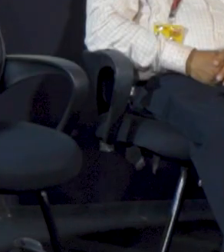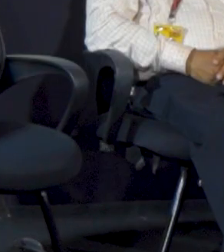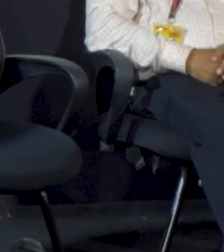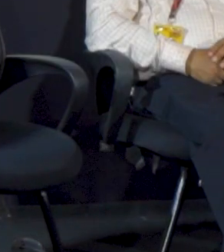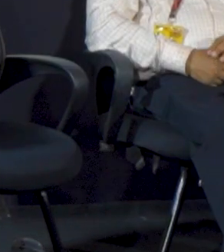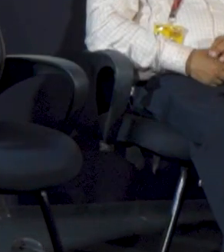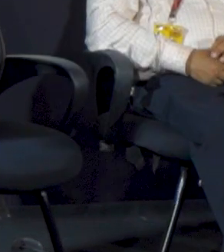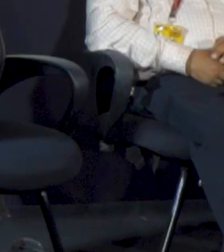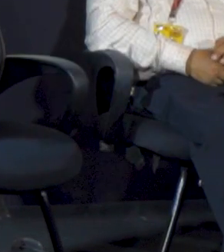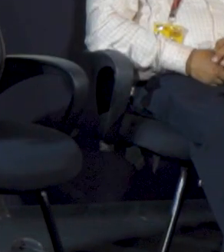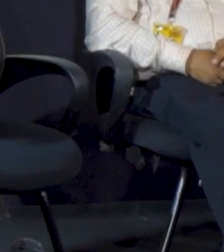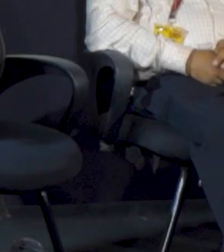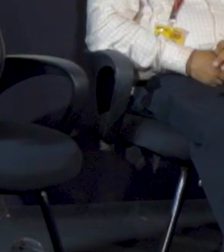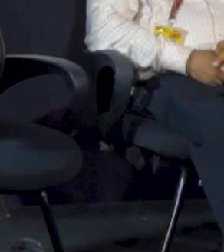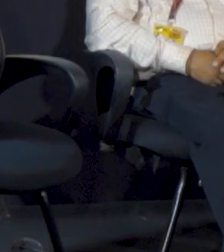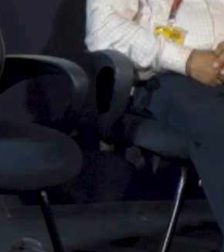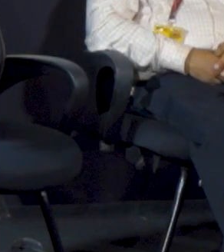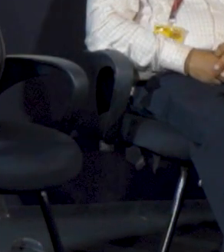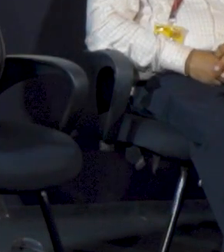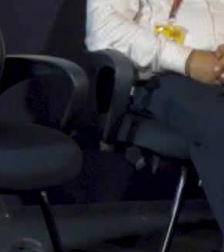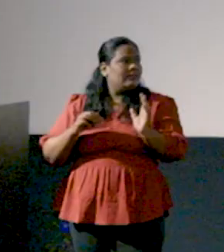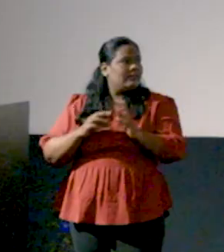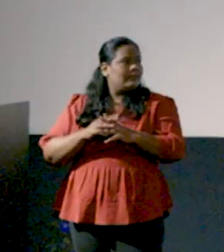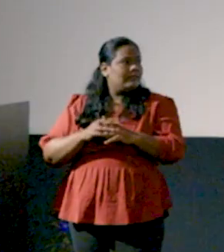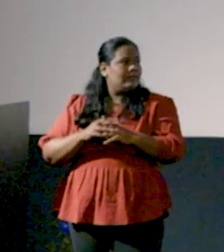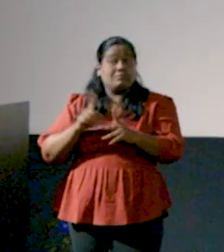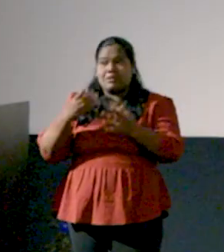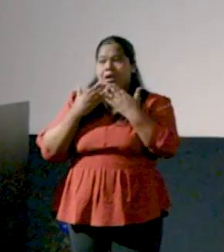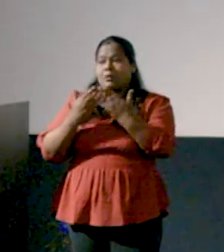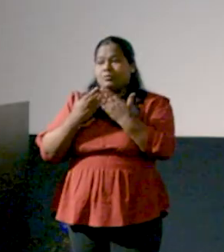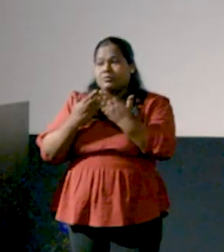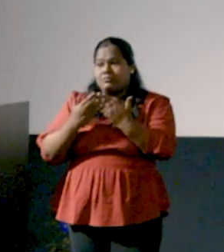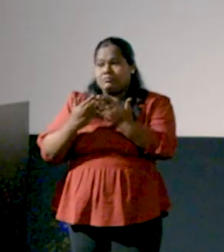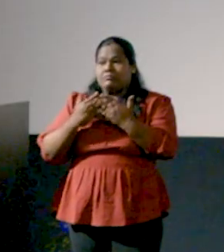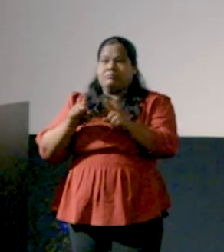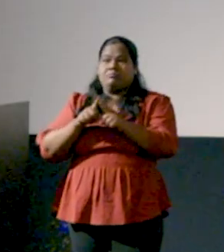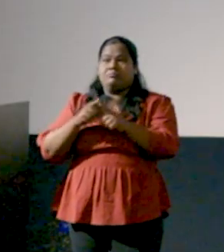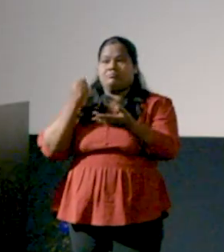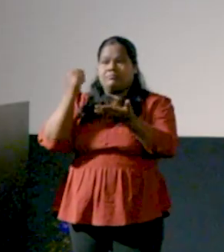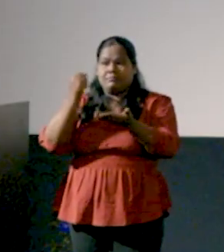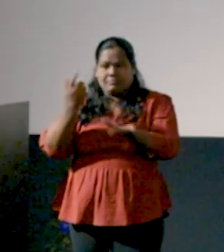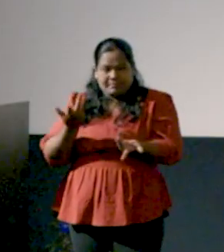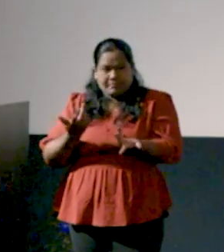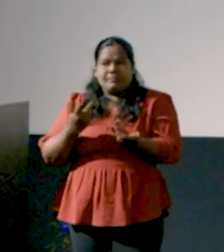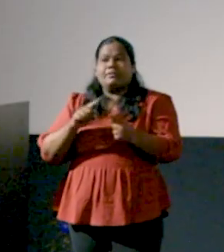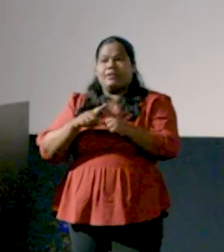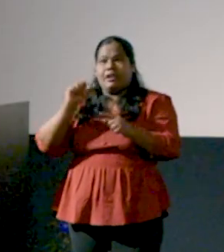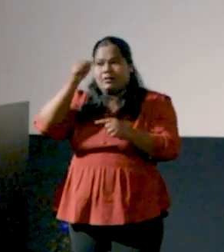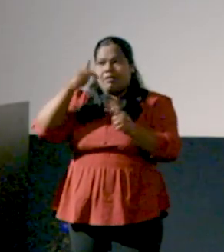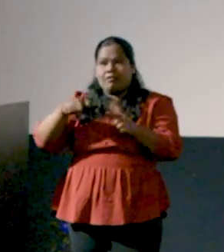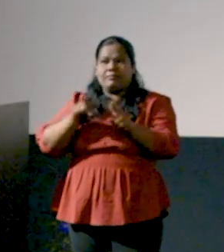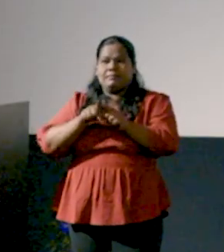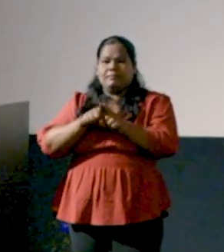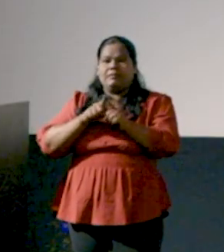should invest. I think if you look at this, education is a fundamental right in India, and I think India is slowly also moving